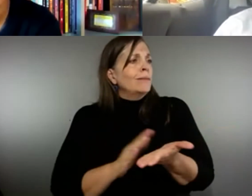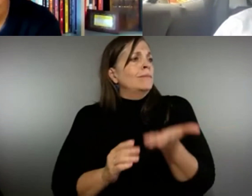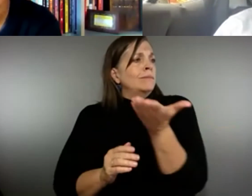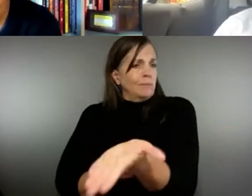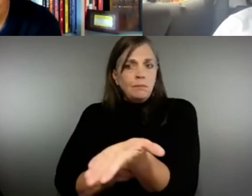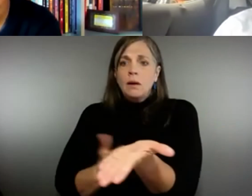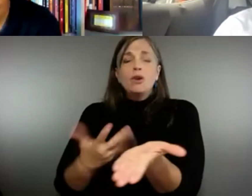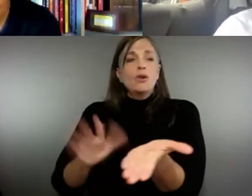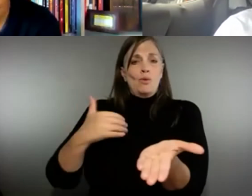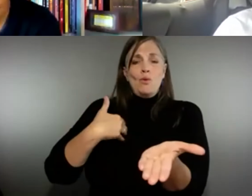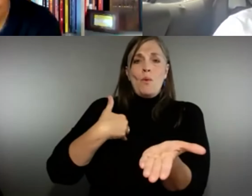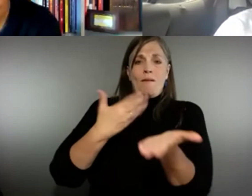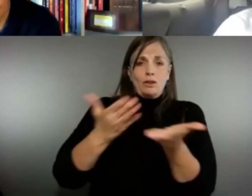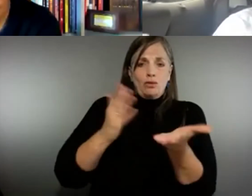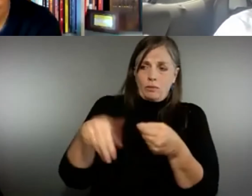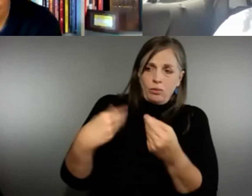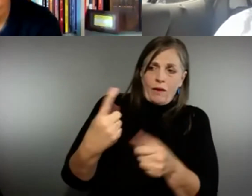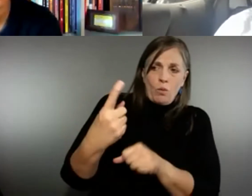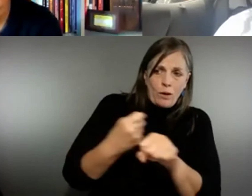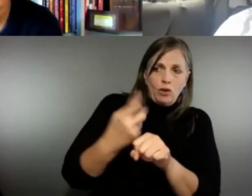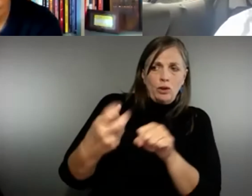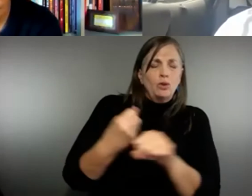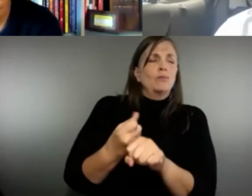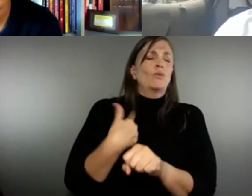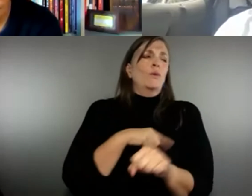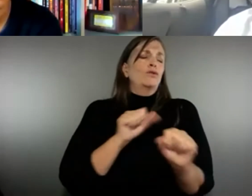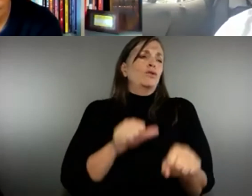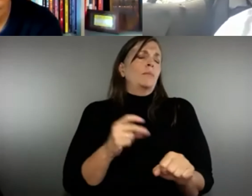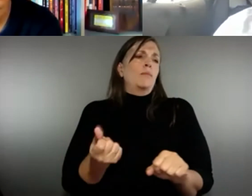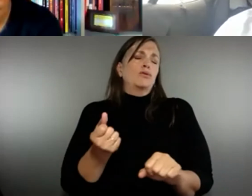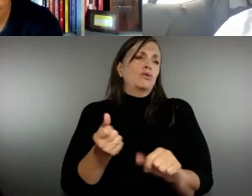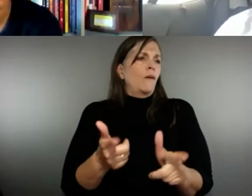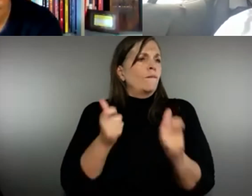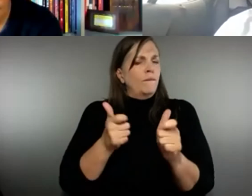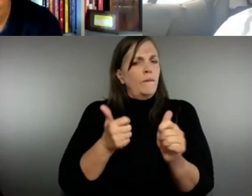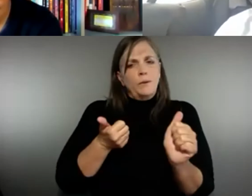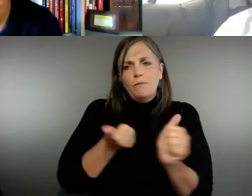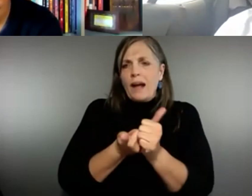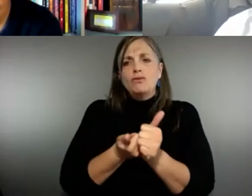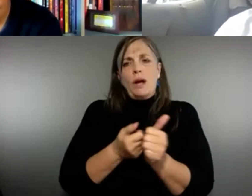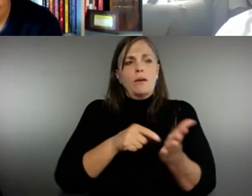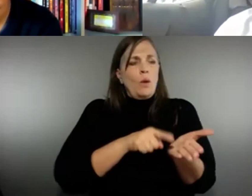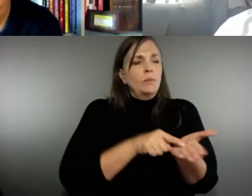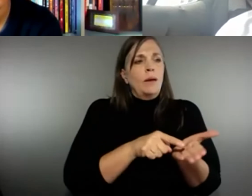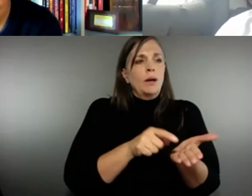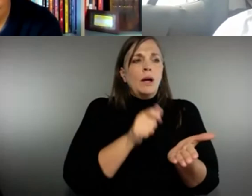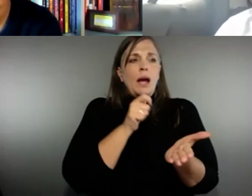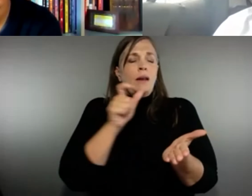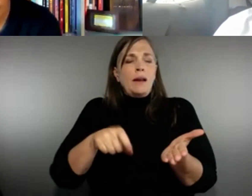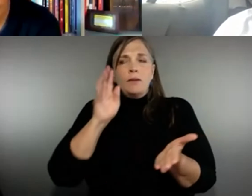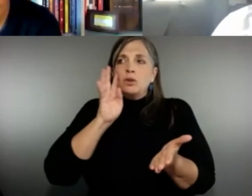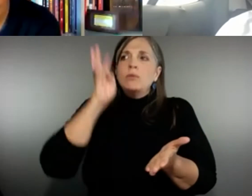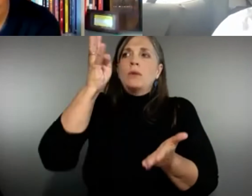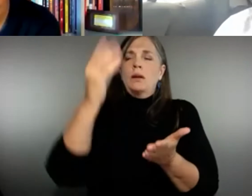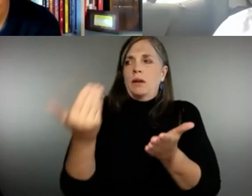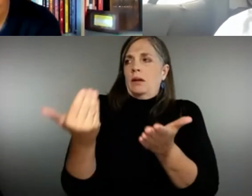for one or two years of we should be able to fast track these payments without having to reinvent the wheel every